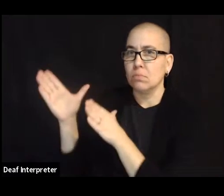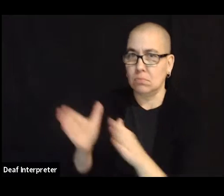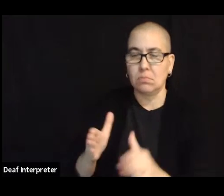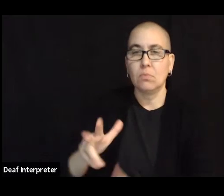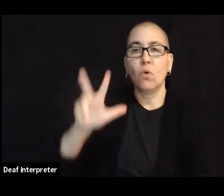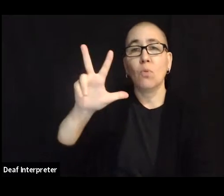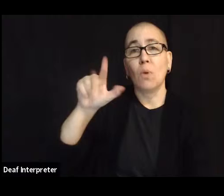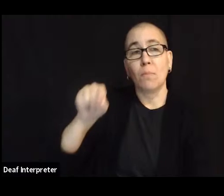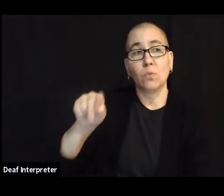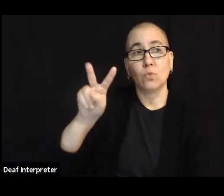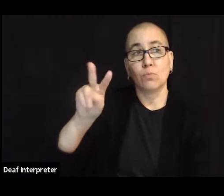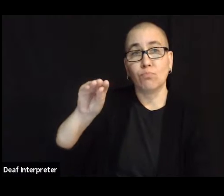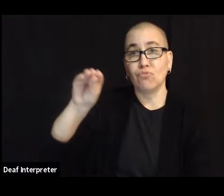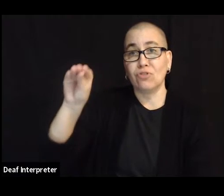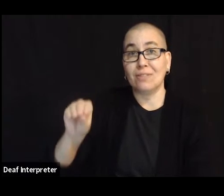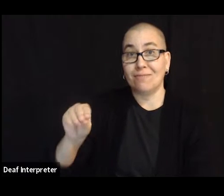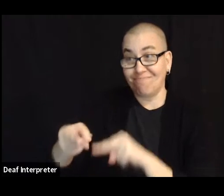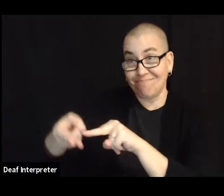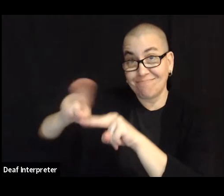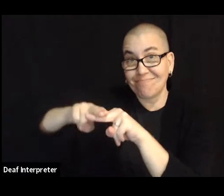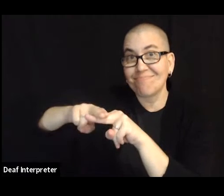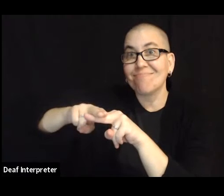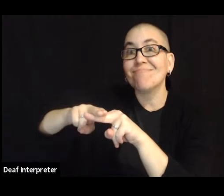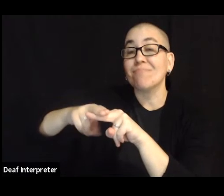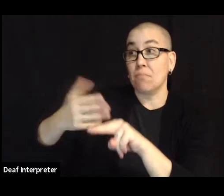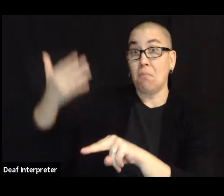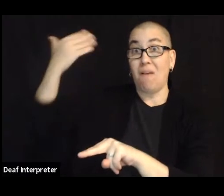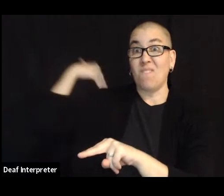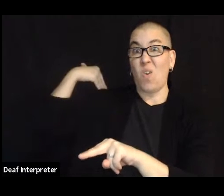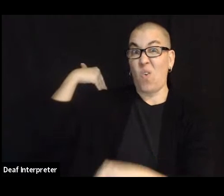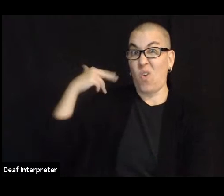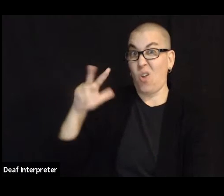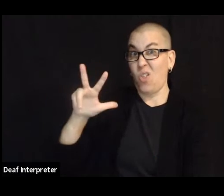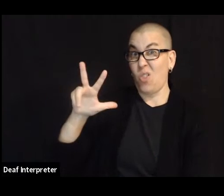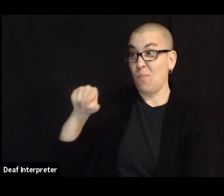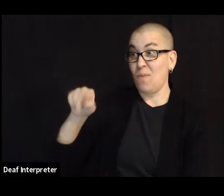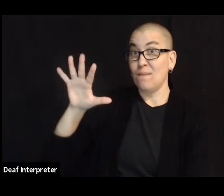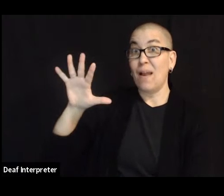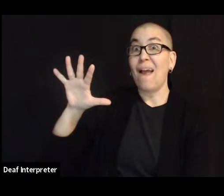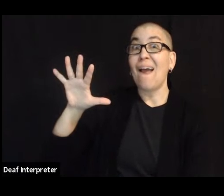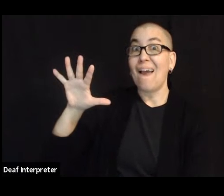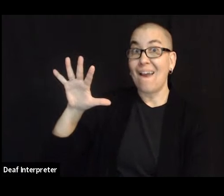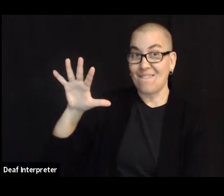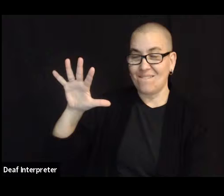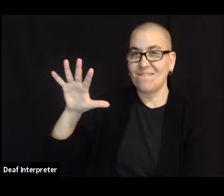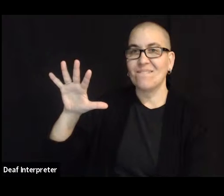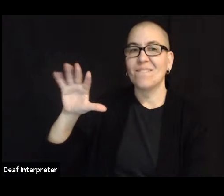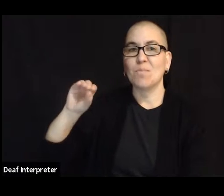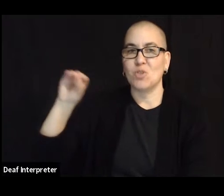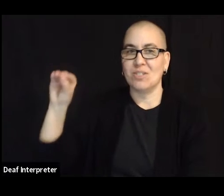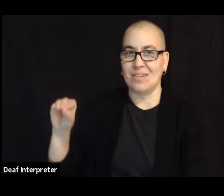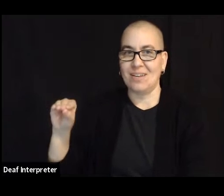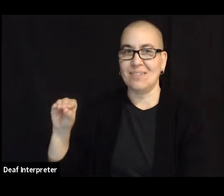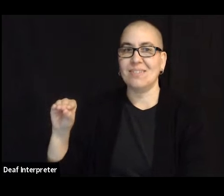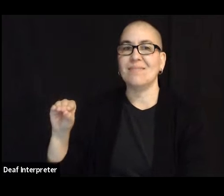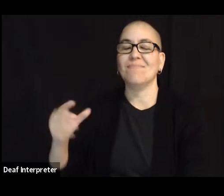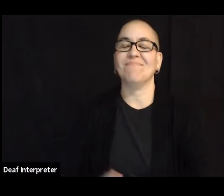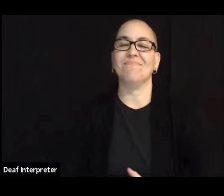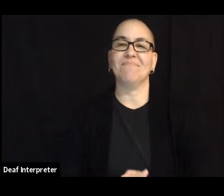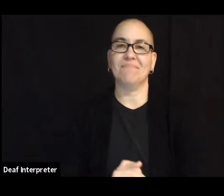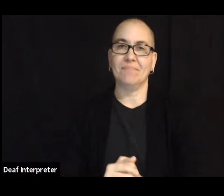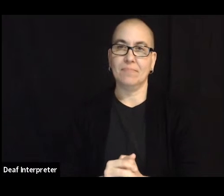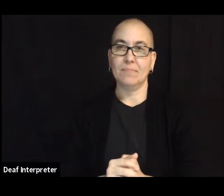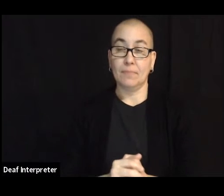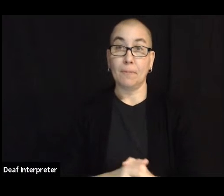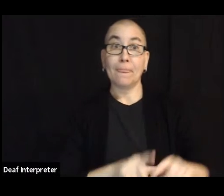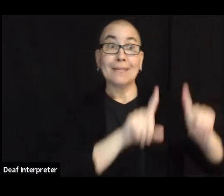from a 3.5% weekly increase the prior week. Weekly change in testing continues to fluctuate, but is